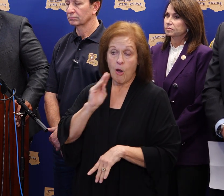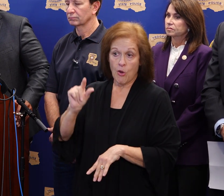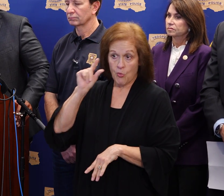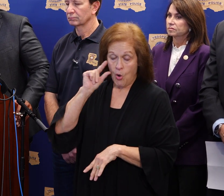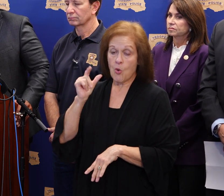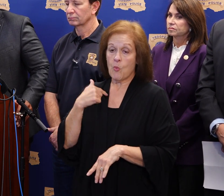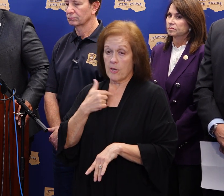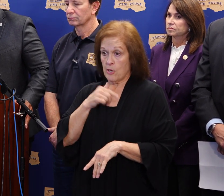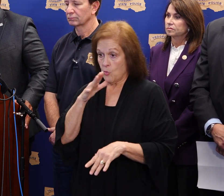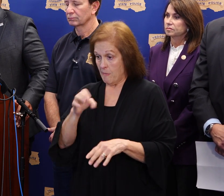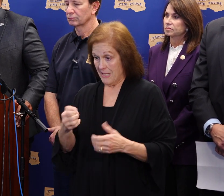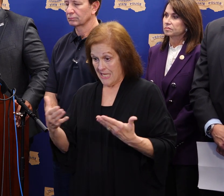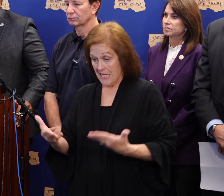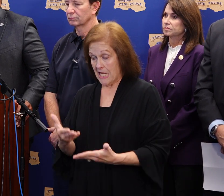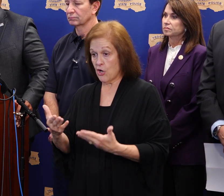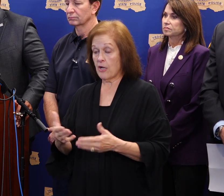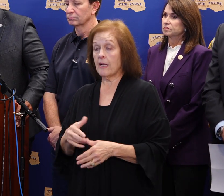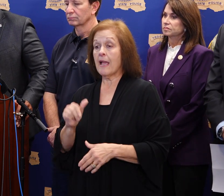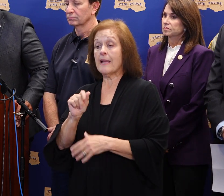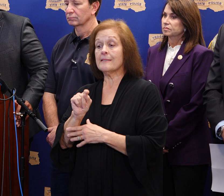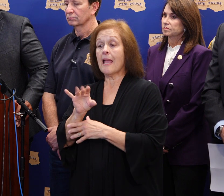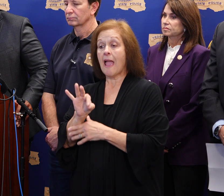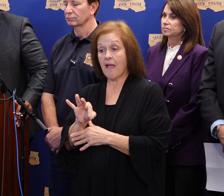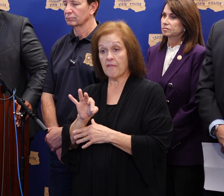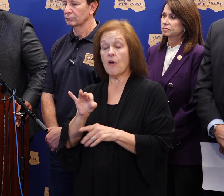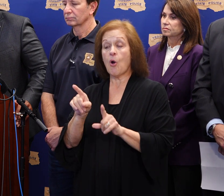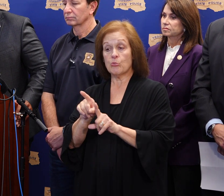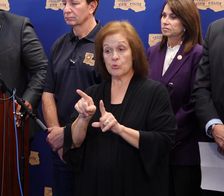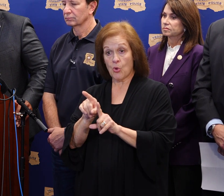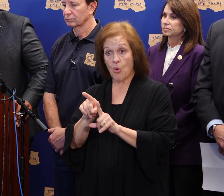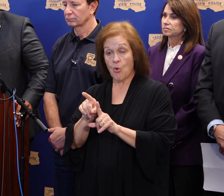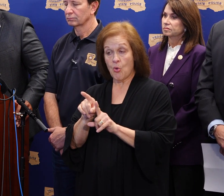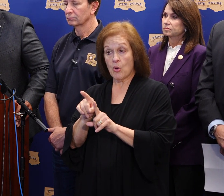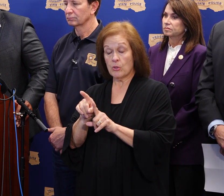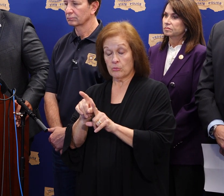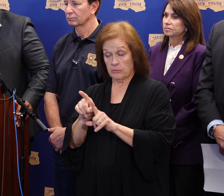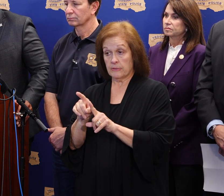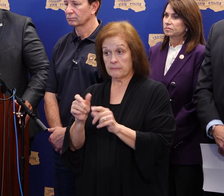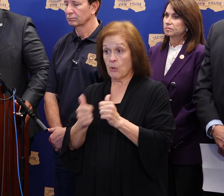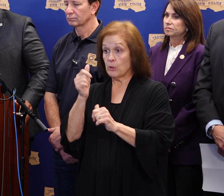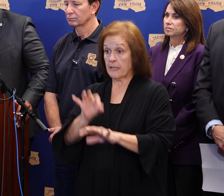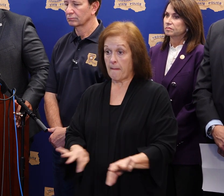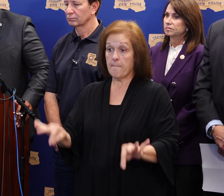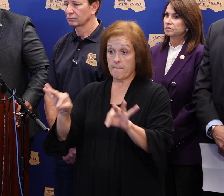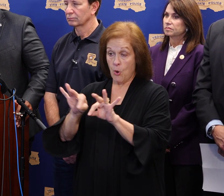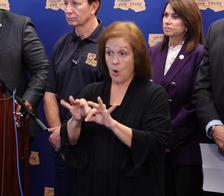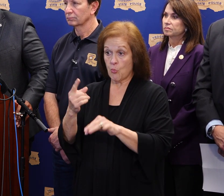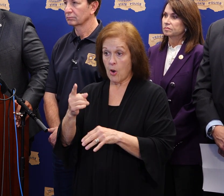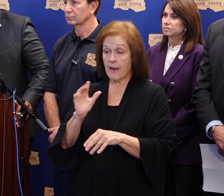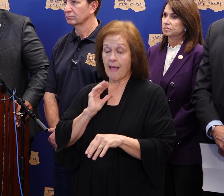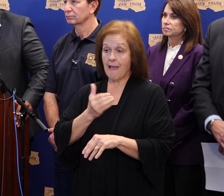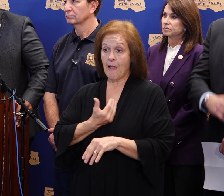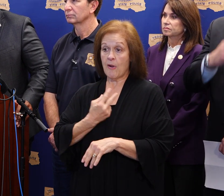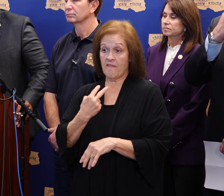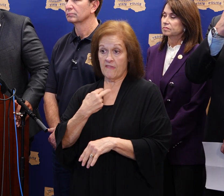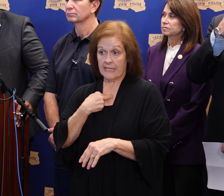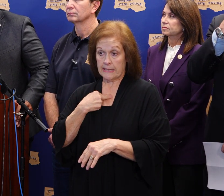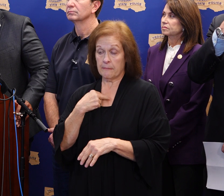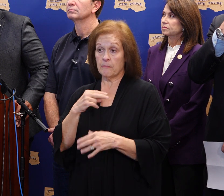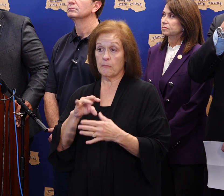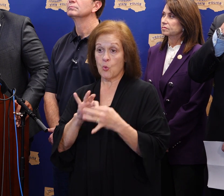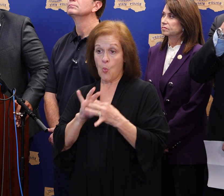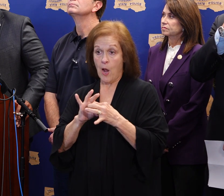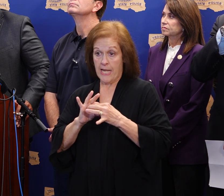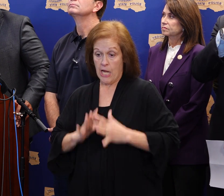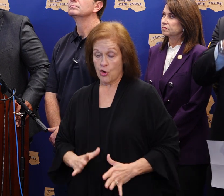be here. The last resources ATF has brought to bear, and probably the most important one, is our victim witness coordinators. These folks come in